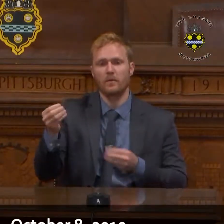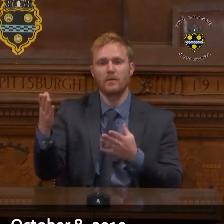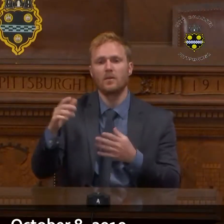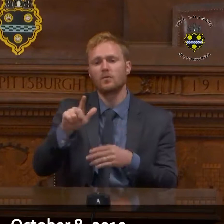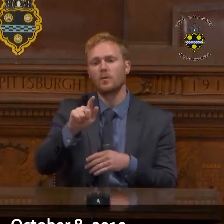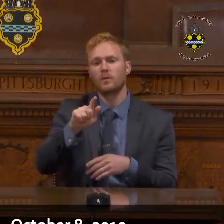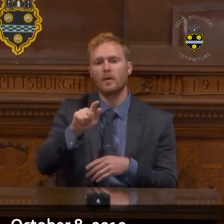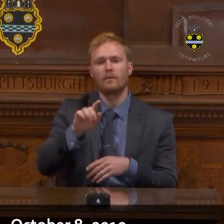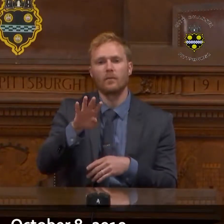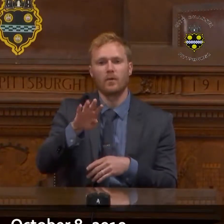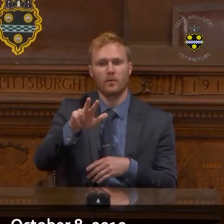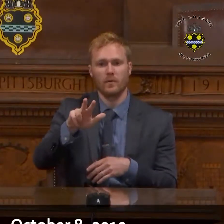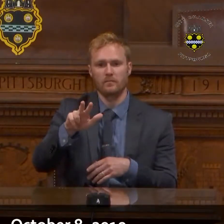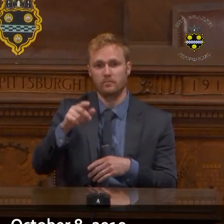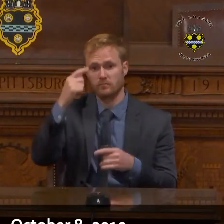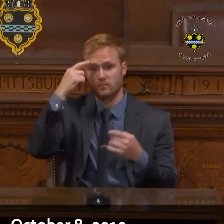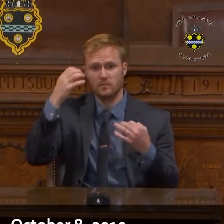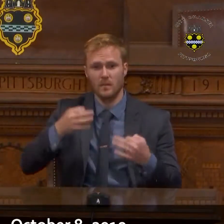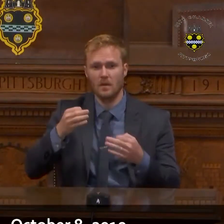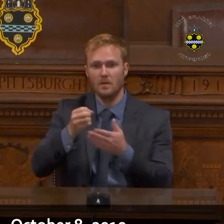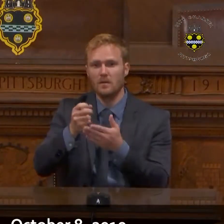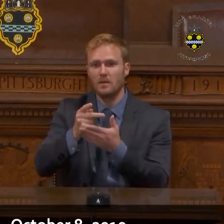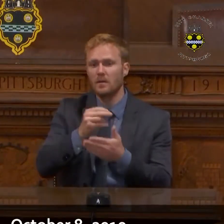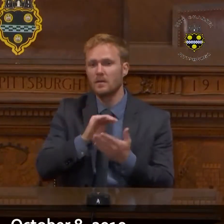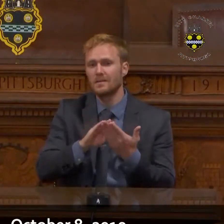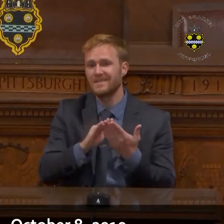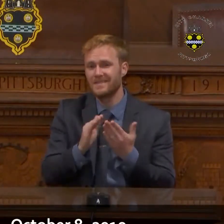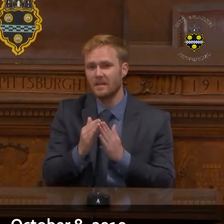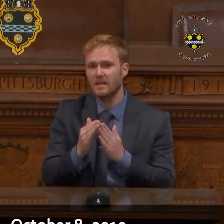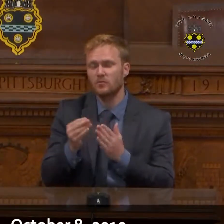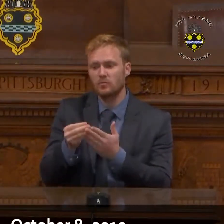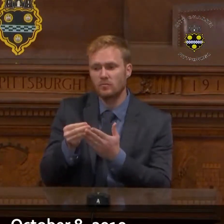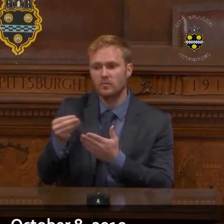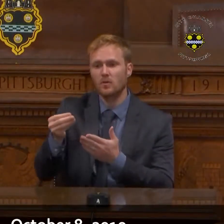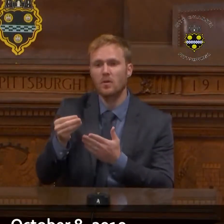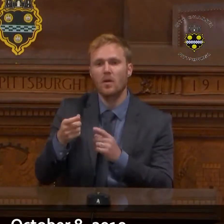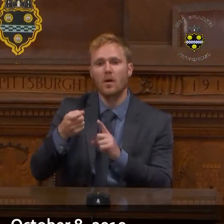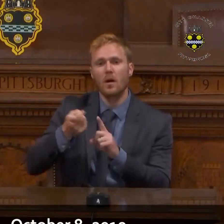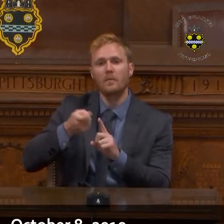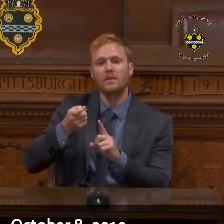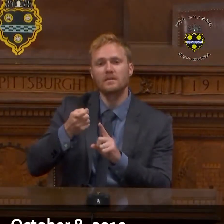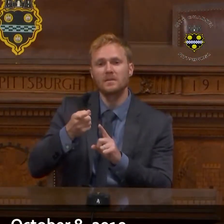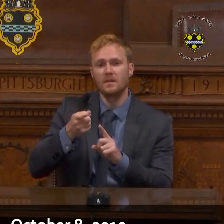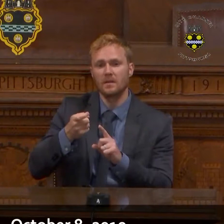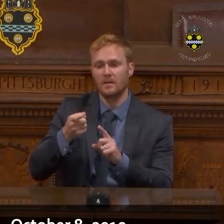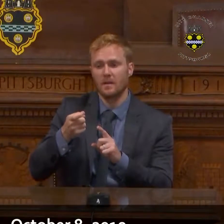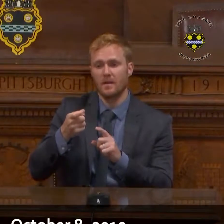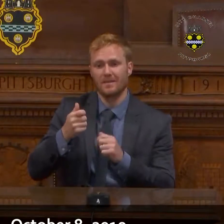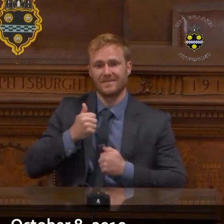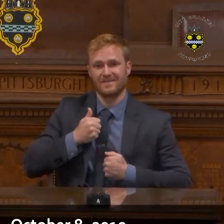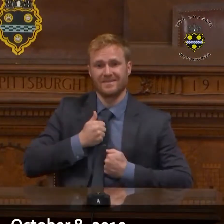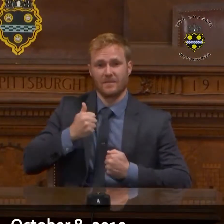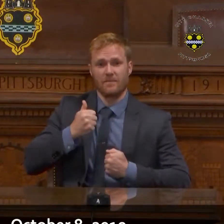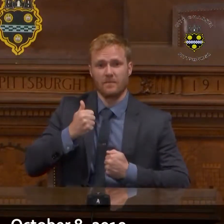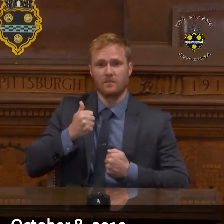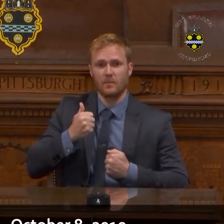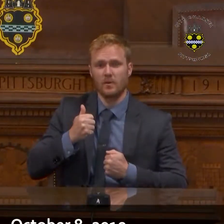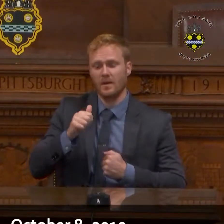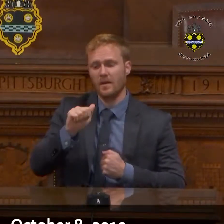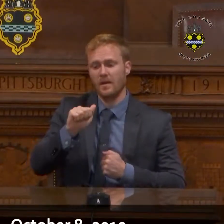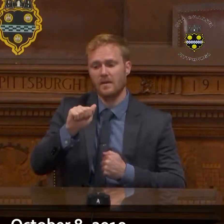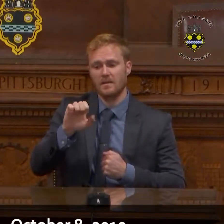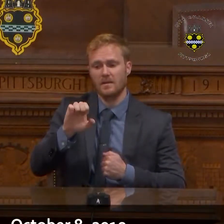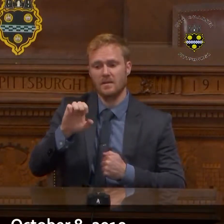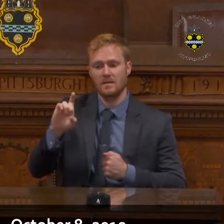2143, Resolution authorizing the city to purchase automated external defibrillators and heart monitors